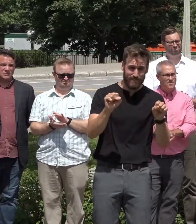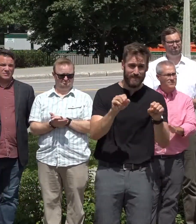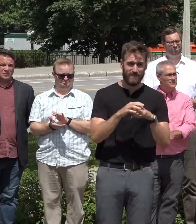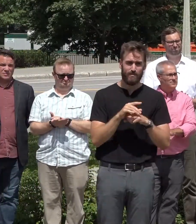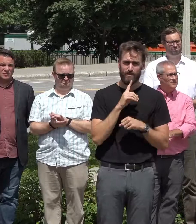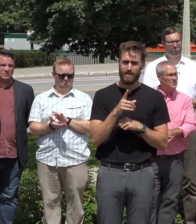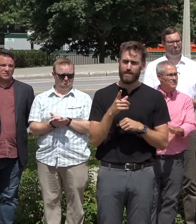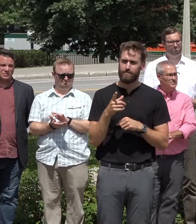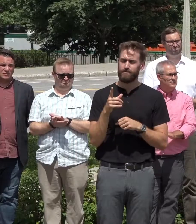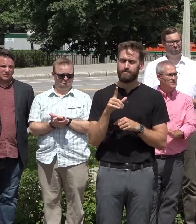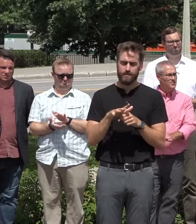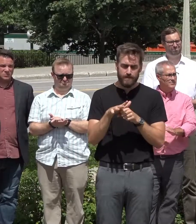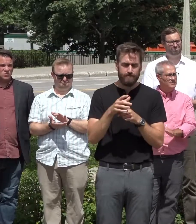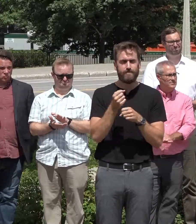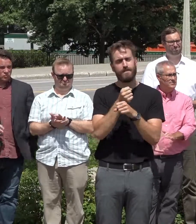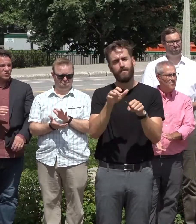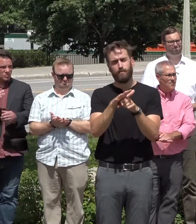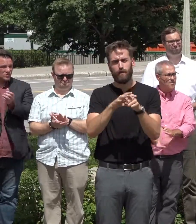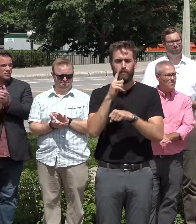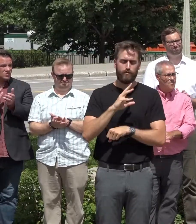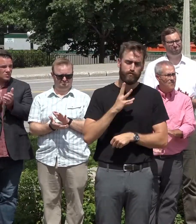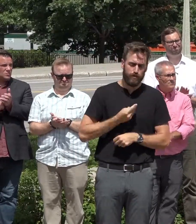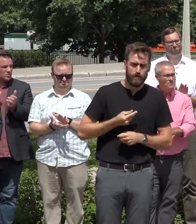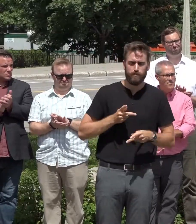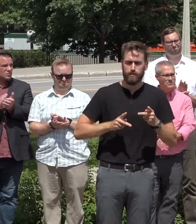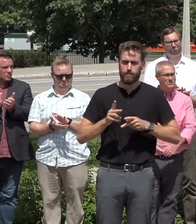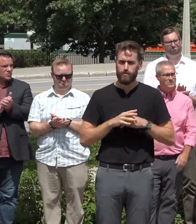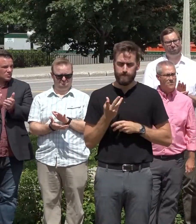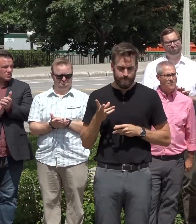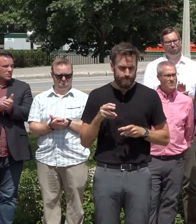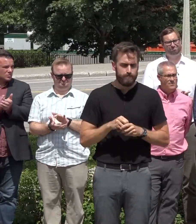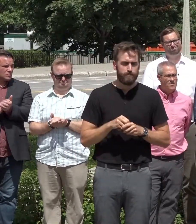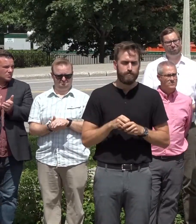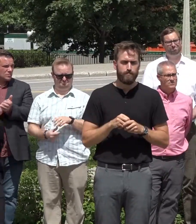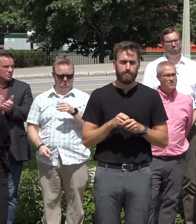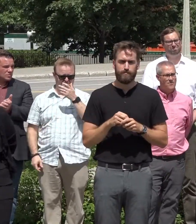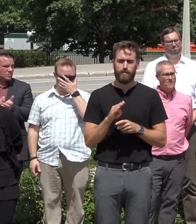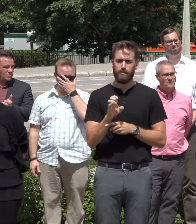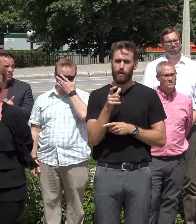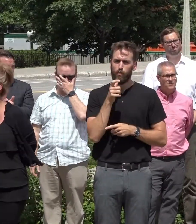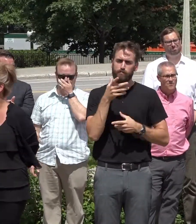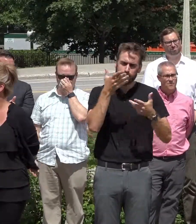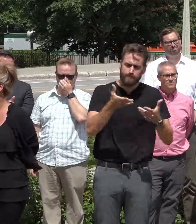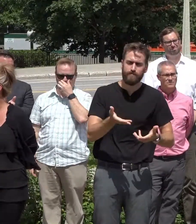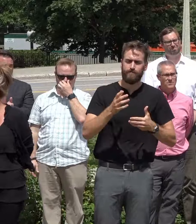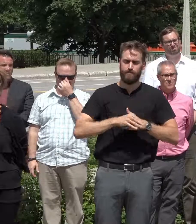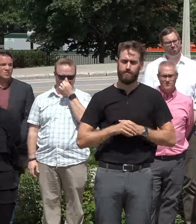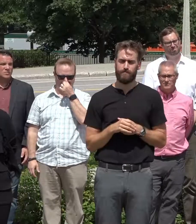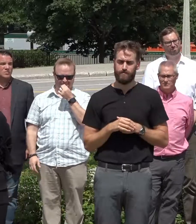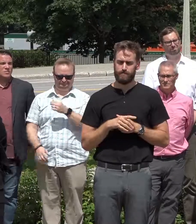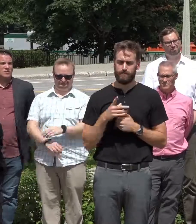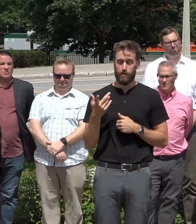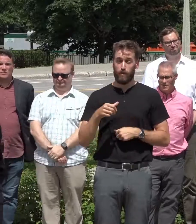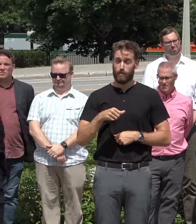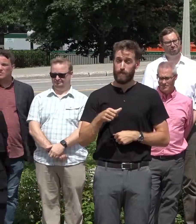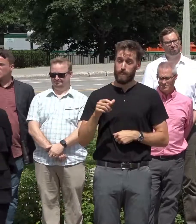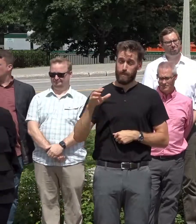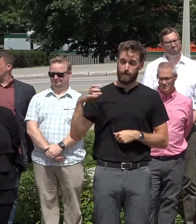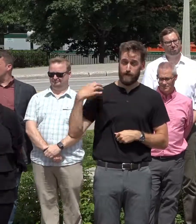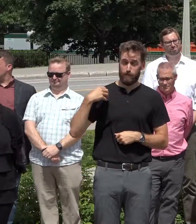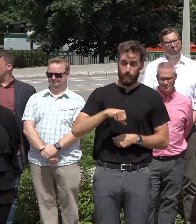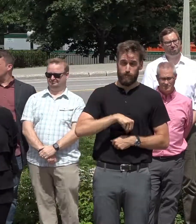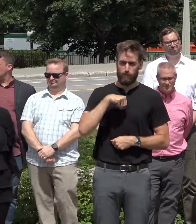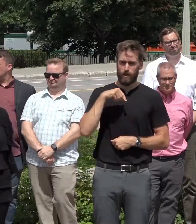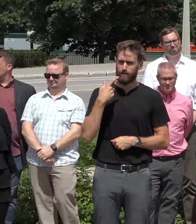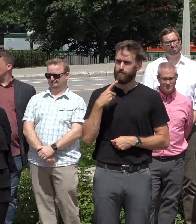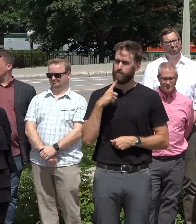space for trans kids, trans people, to be themselves. And it is Capital Pride's wonderful organizing,